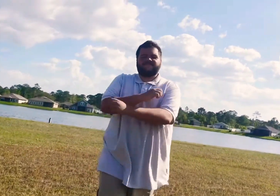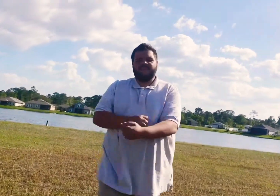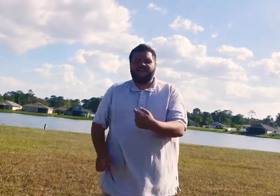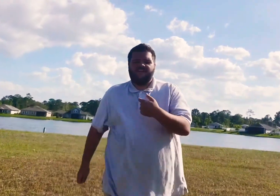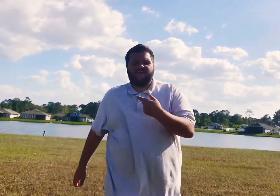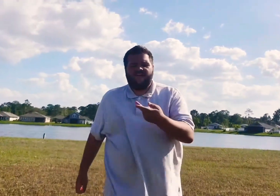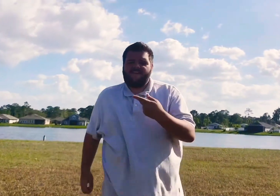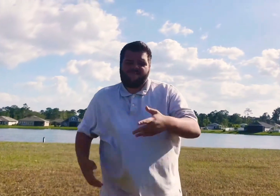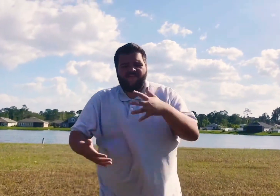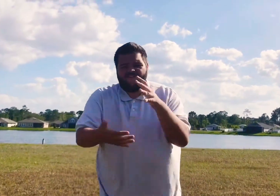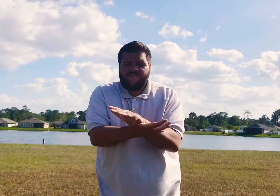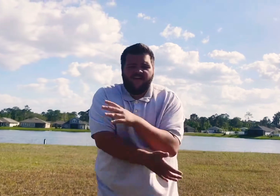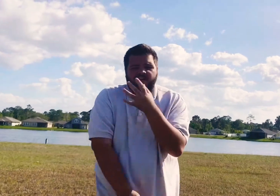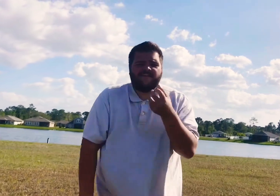We've had our fun.